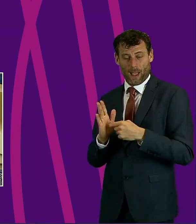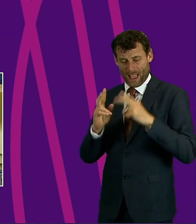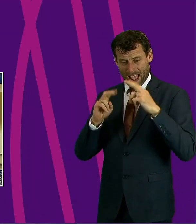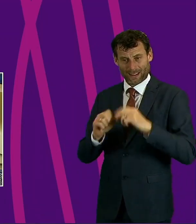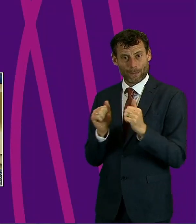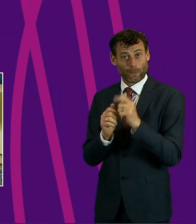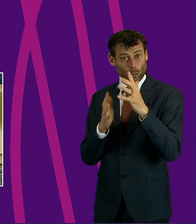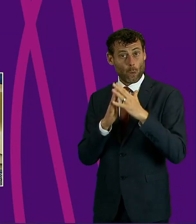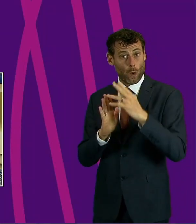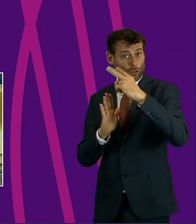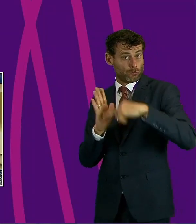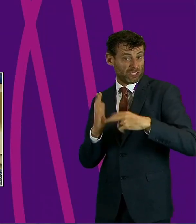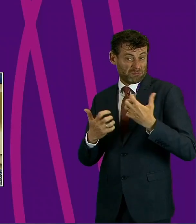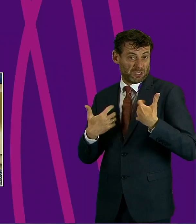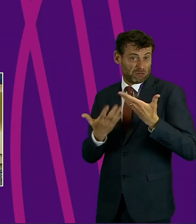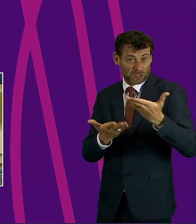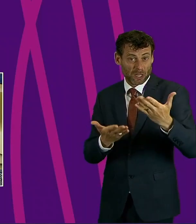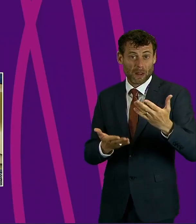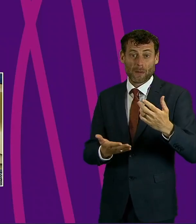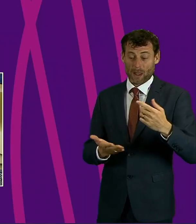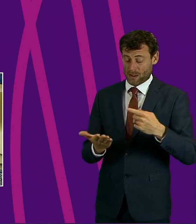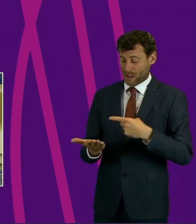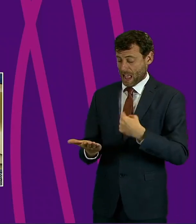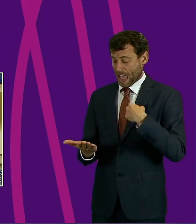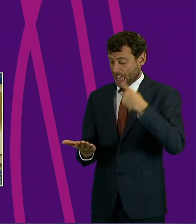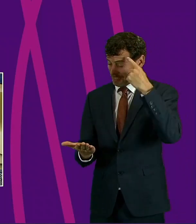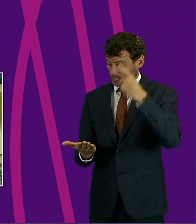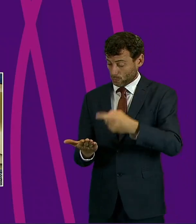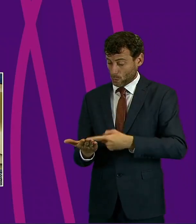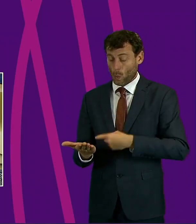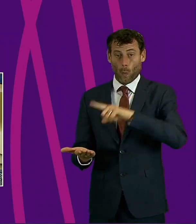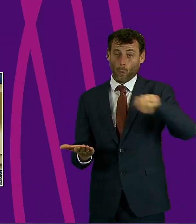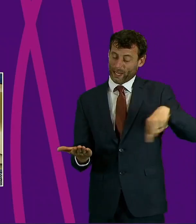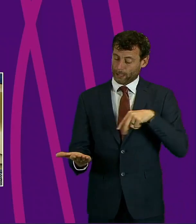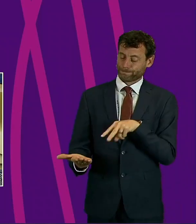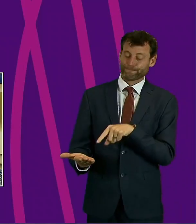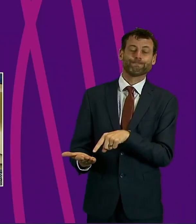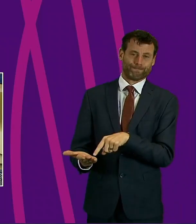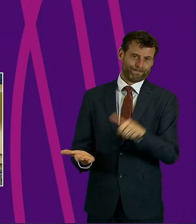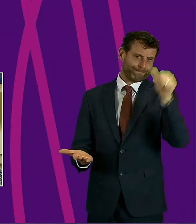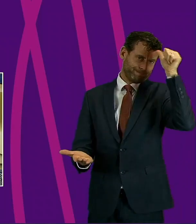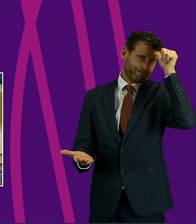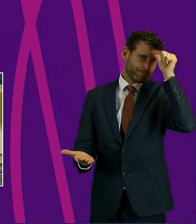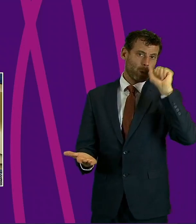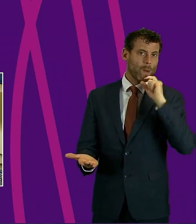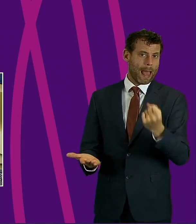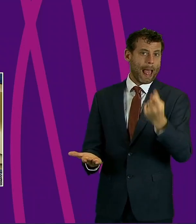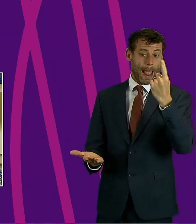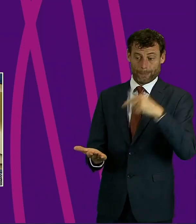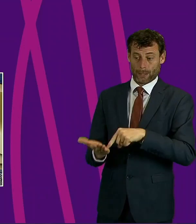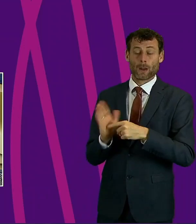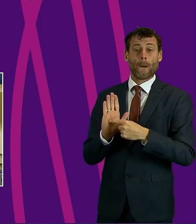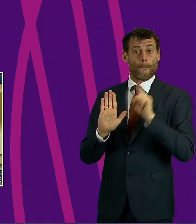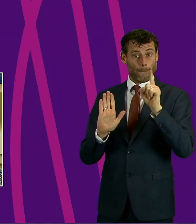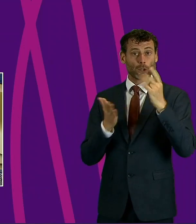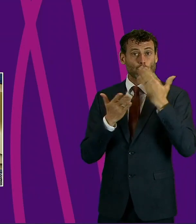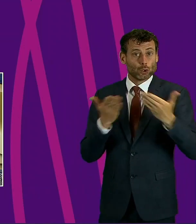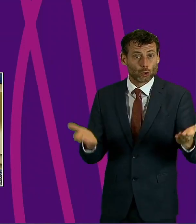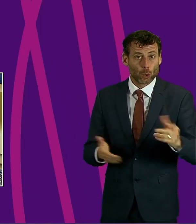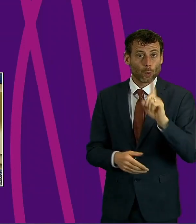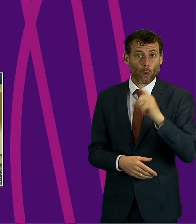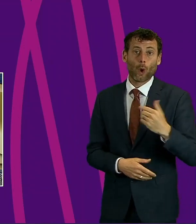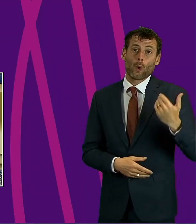doesn't have anything that will hugely surprise people, but it does really underline some of the issues that we are dealing with here. Women do more unpaid